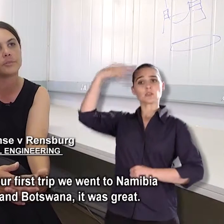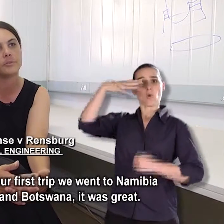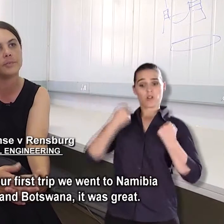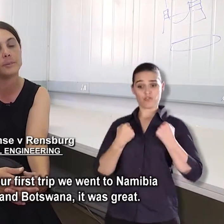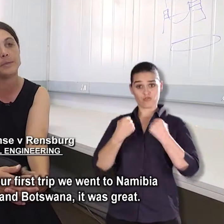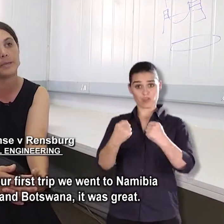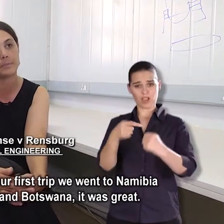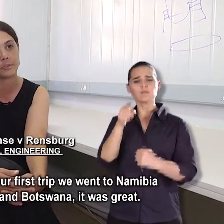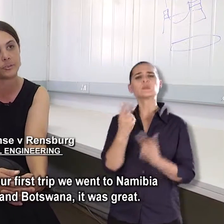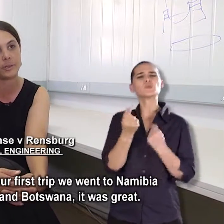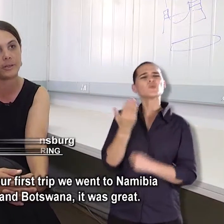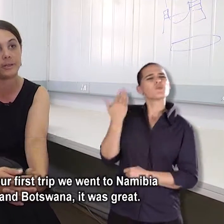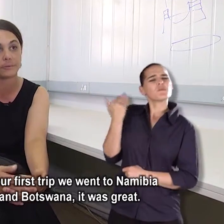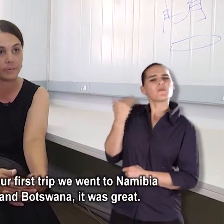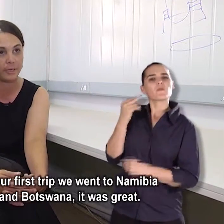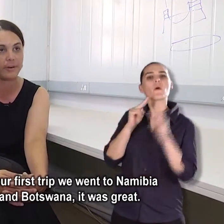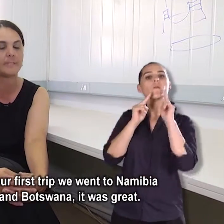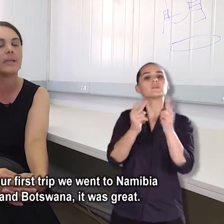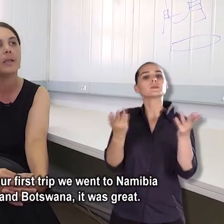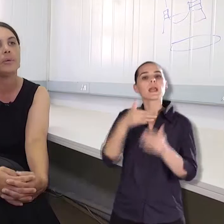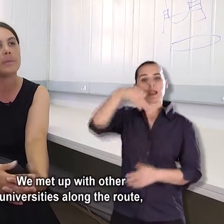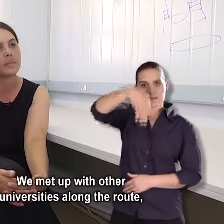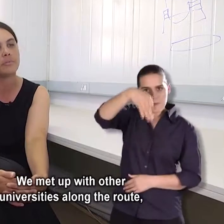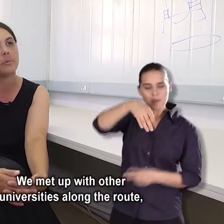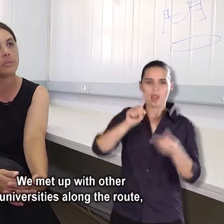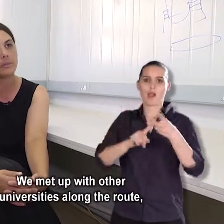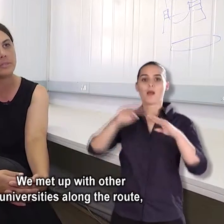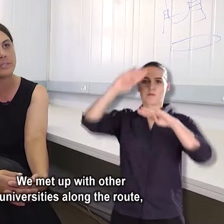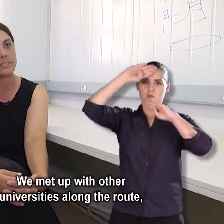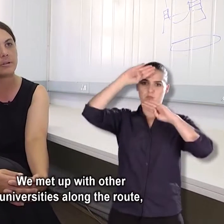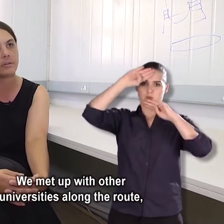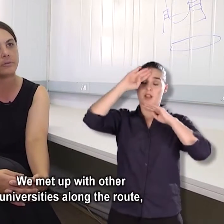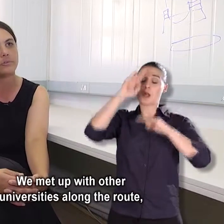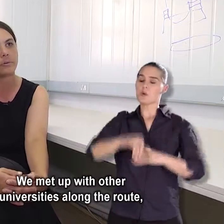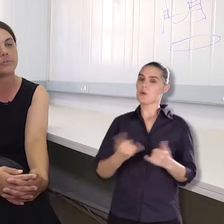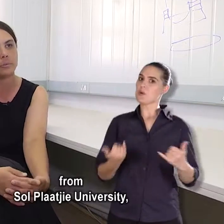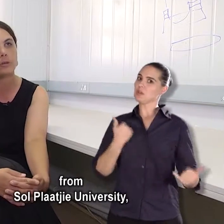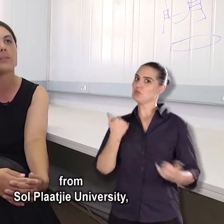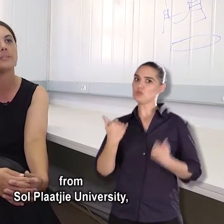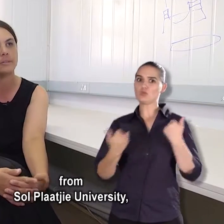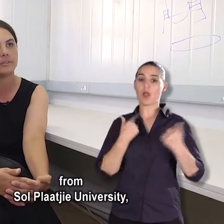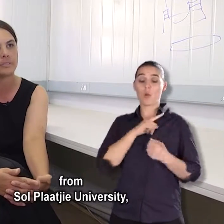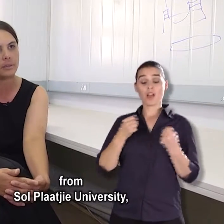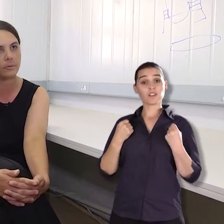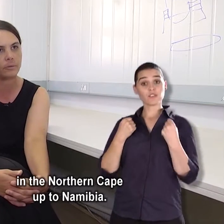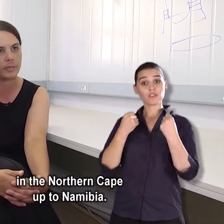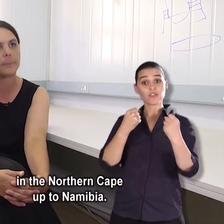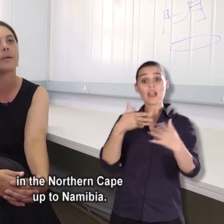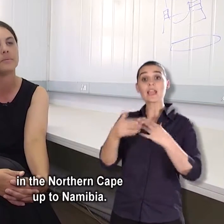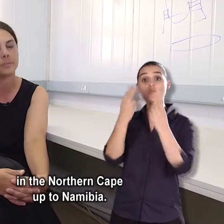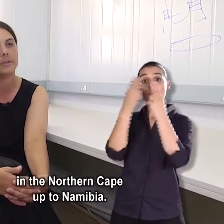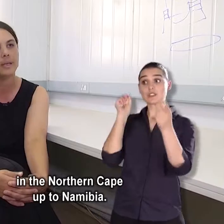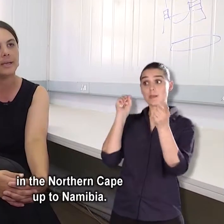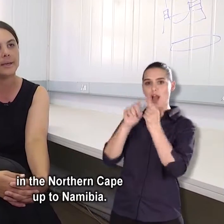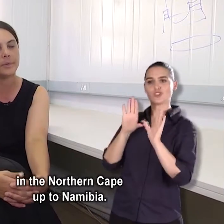went up to Namibia and Botswana, and it was really great. We met up with all the universities along the route, from Saul Plaatjes University in the Northern Cape